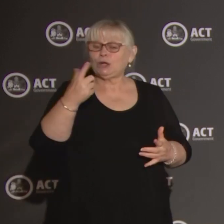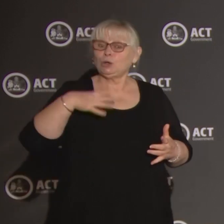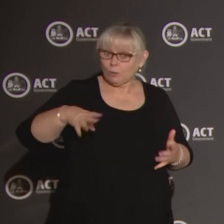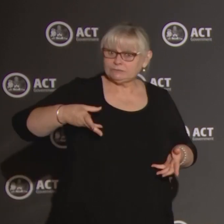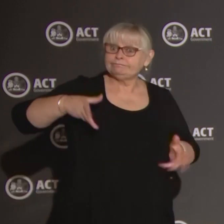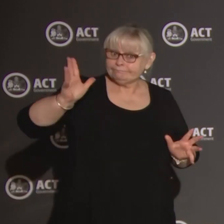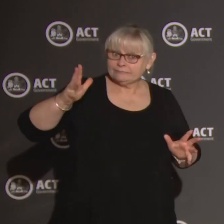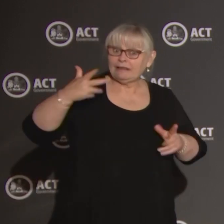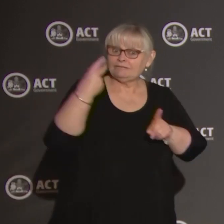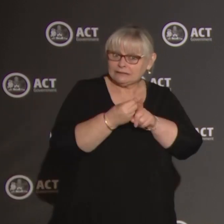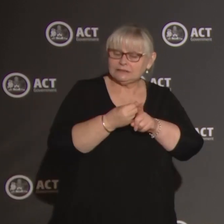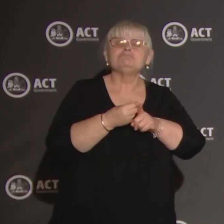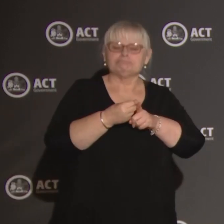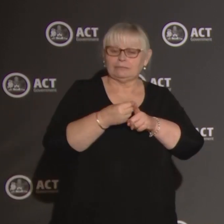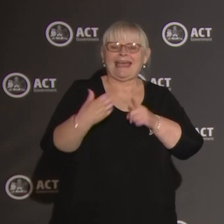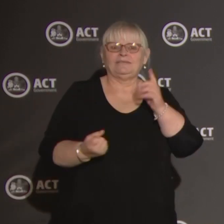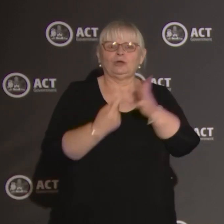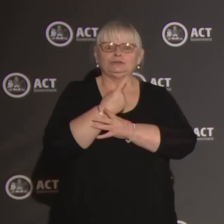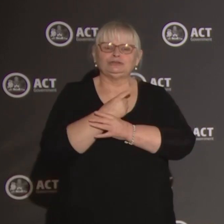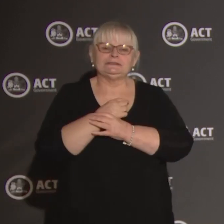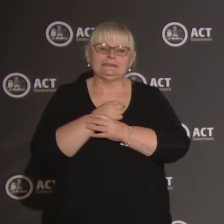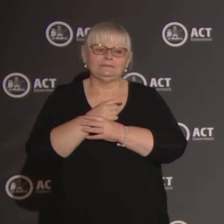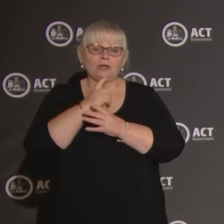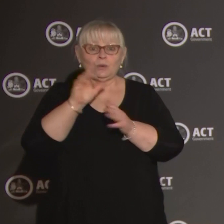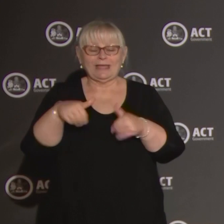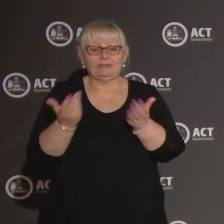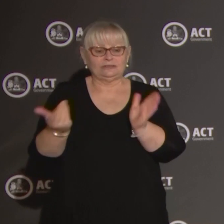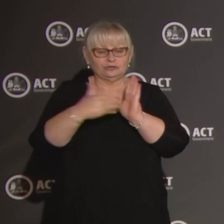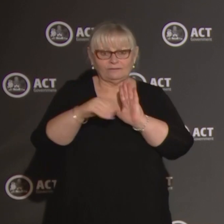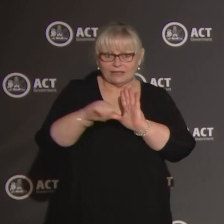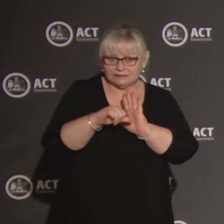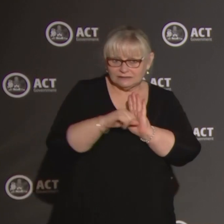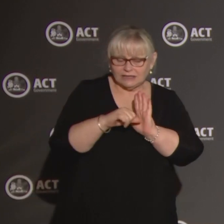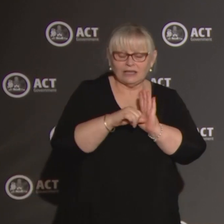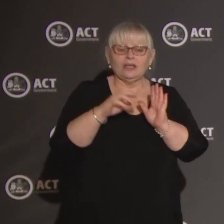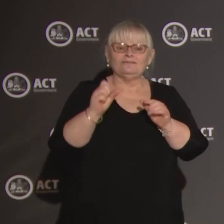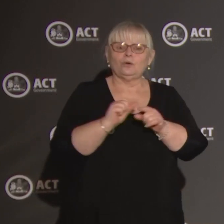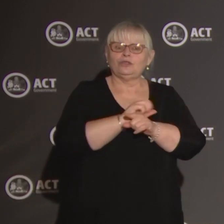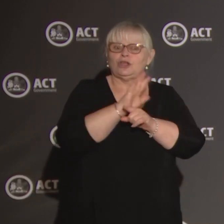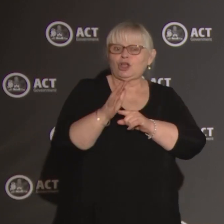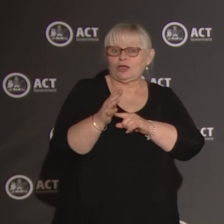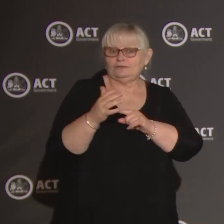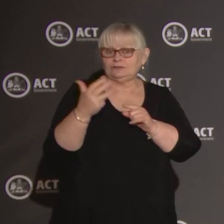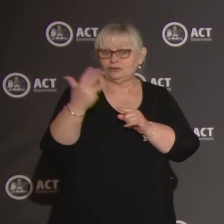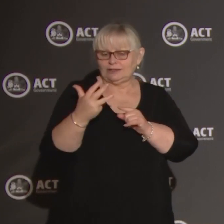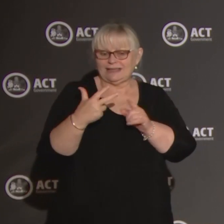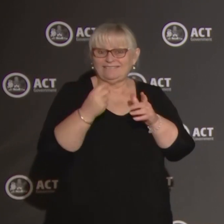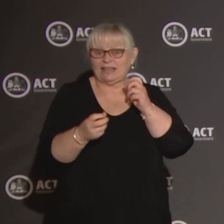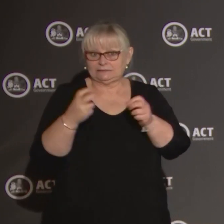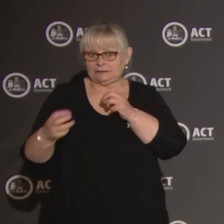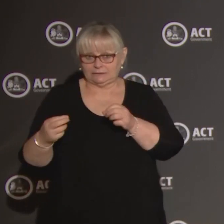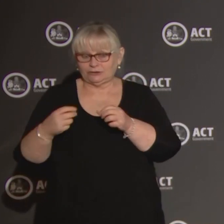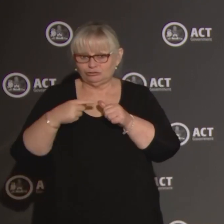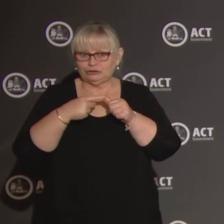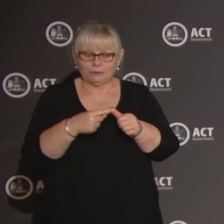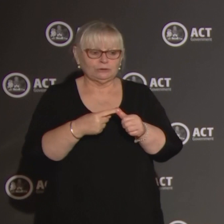the opportunity. We're providing extra funding for the ongoing COVID-19 response and vaccine rollout to protect our